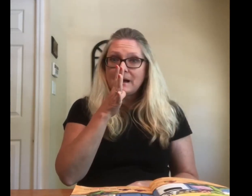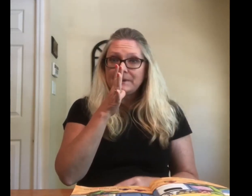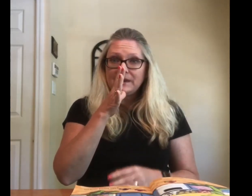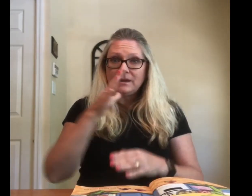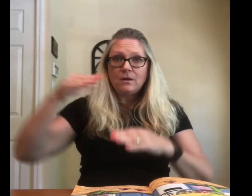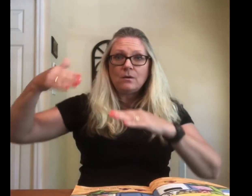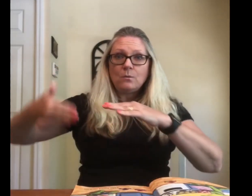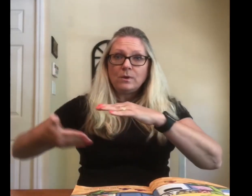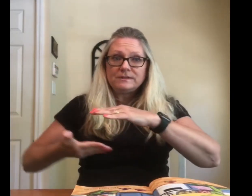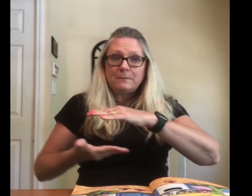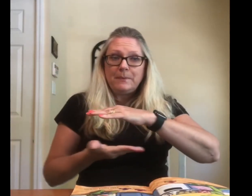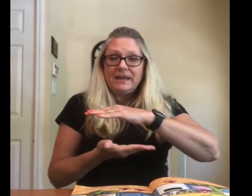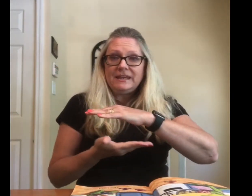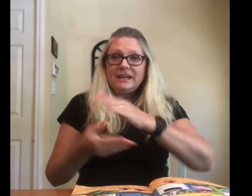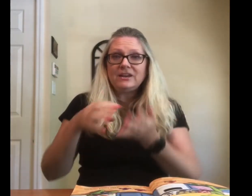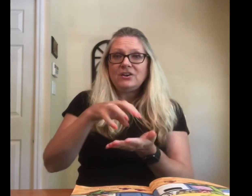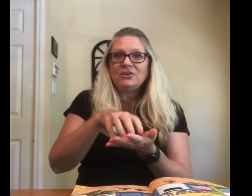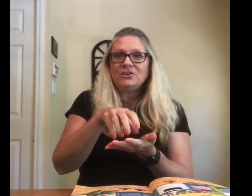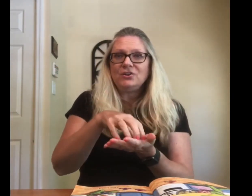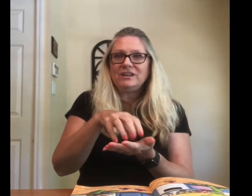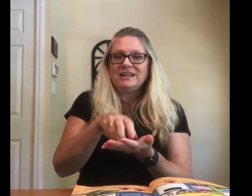Mommy was baking cookies.